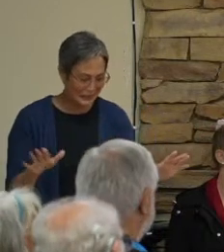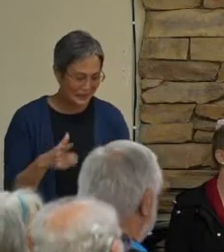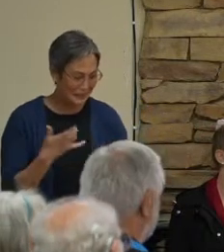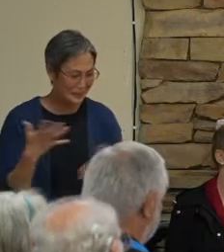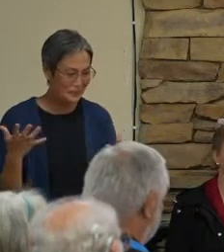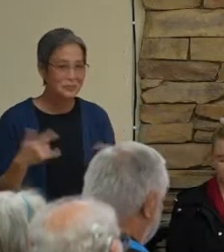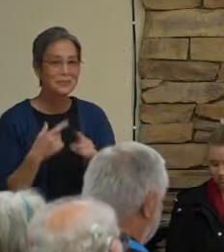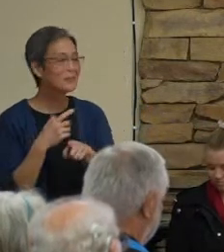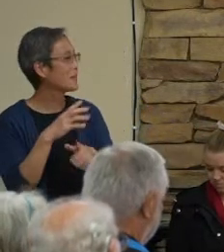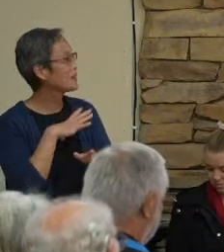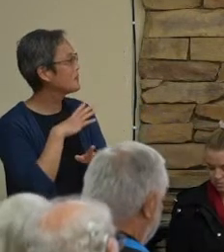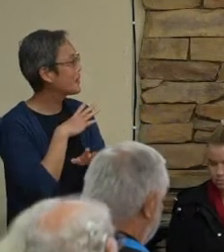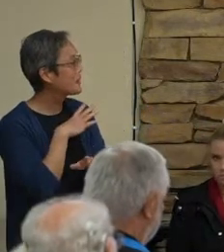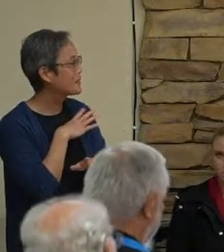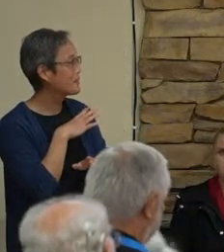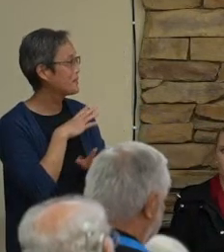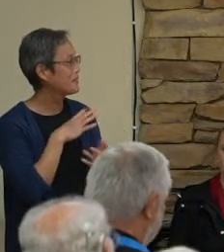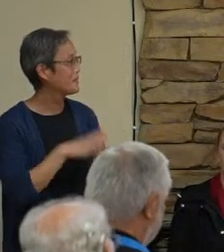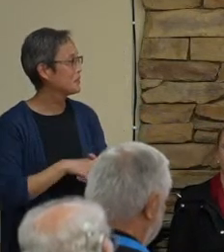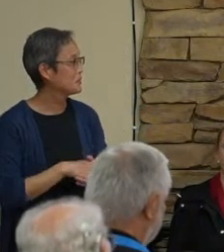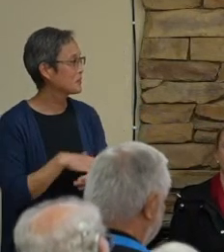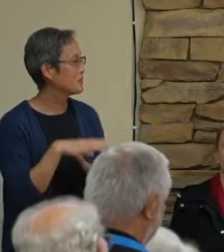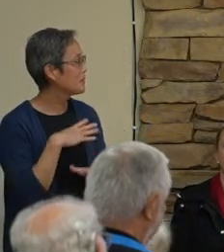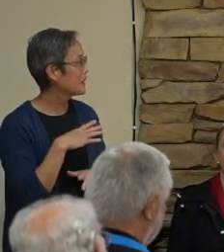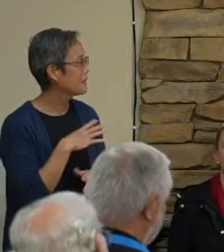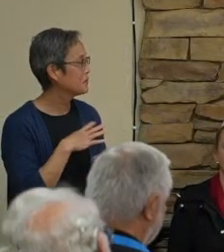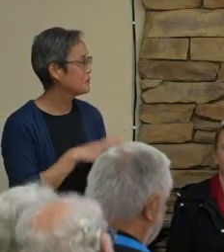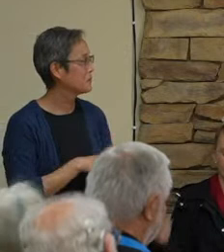going to take a minute. We're